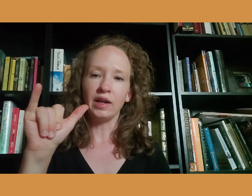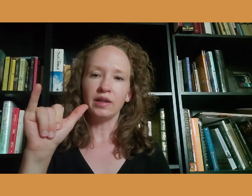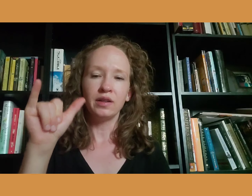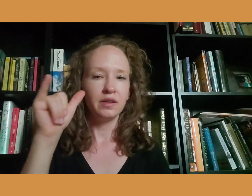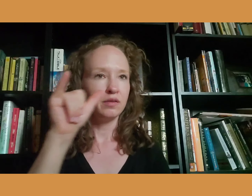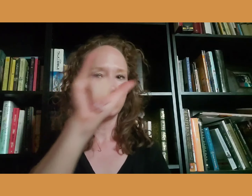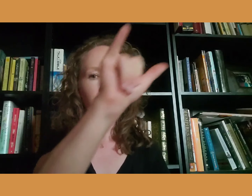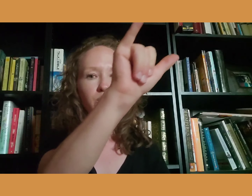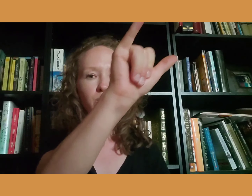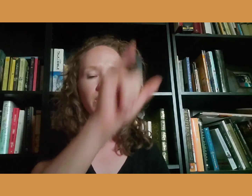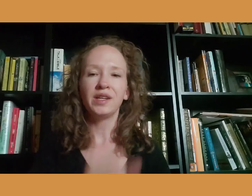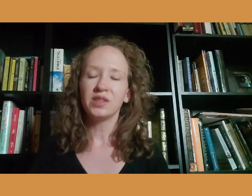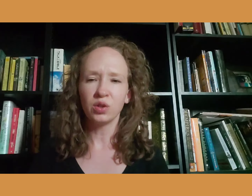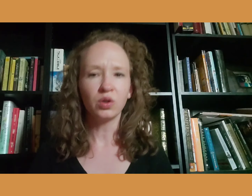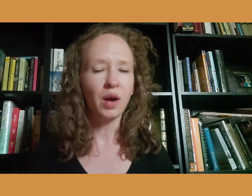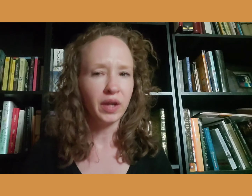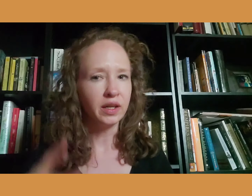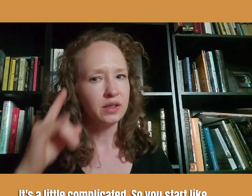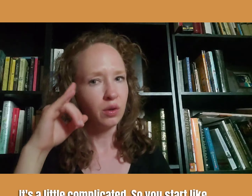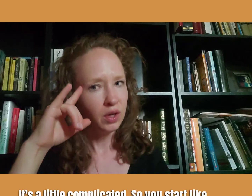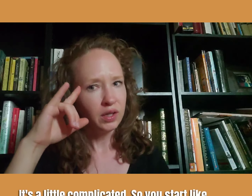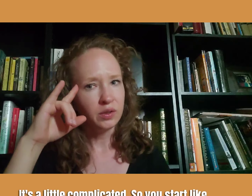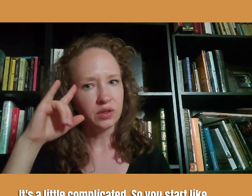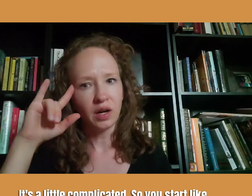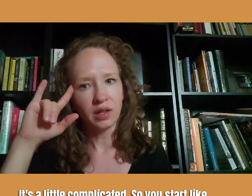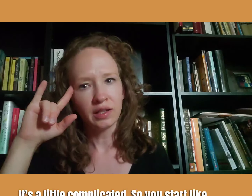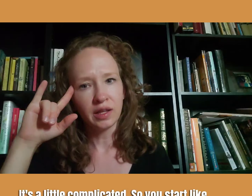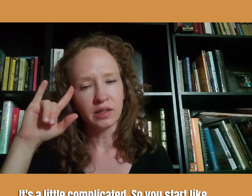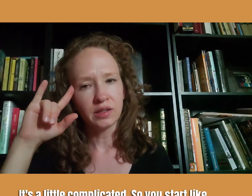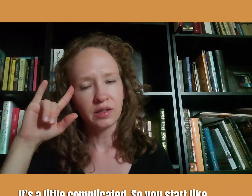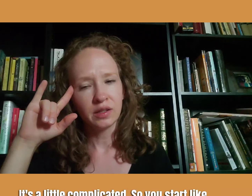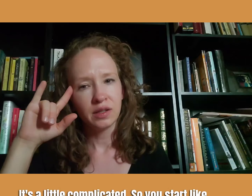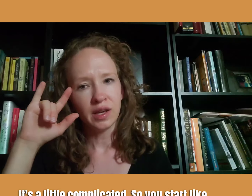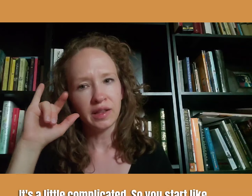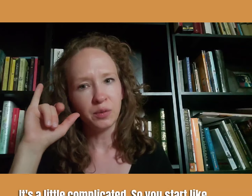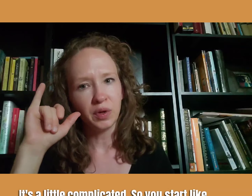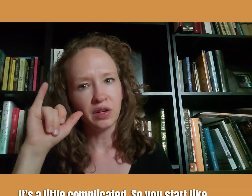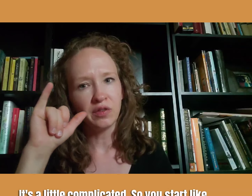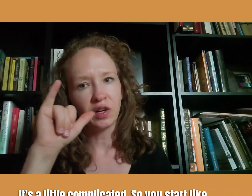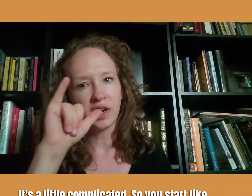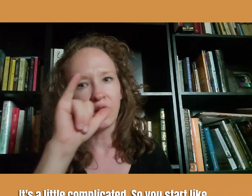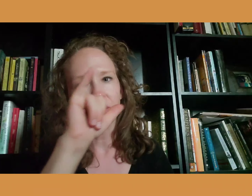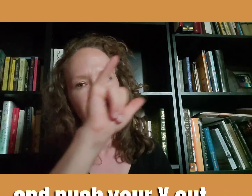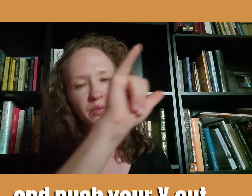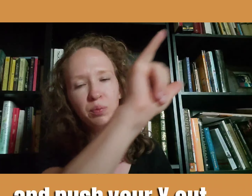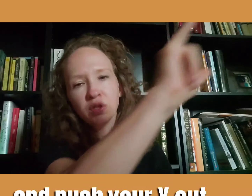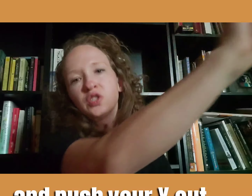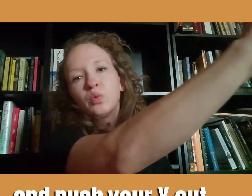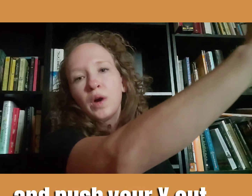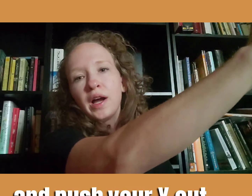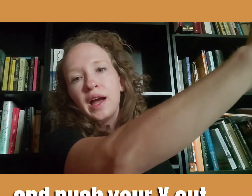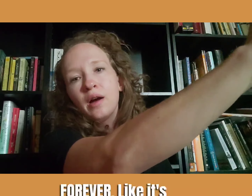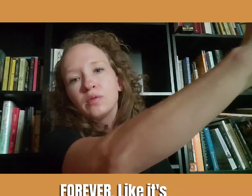it's a little complicated so you start like this and then you bring your finger down and you push your Y out